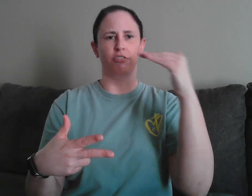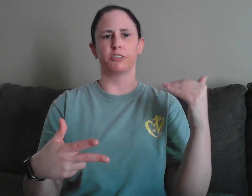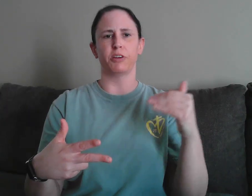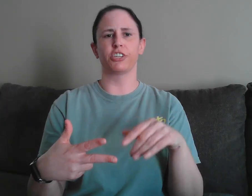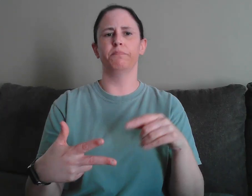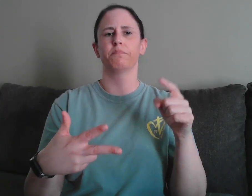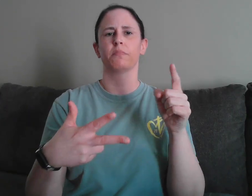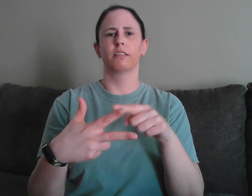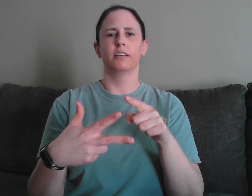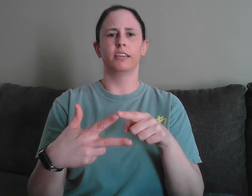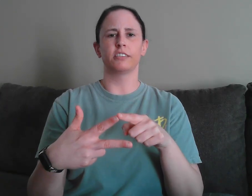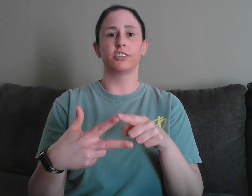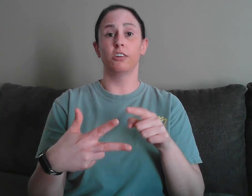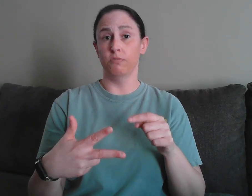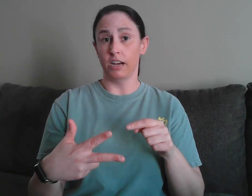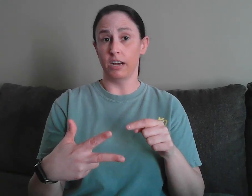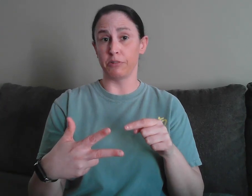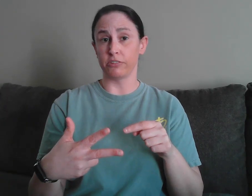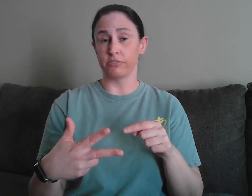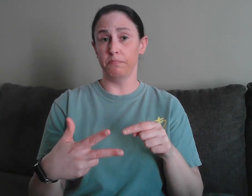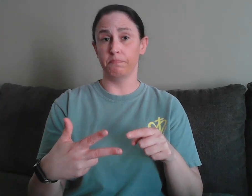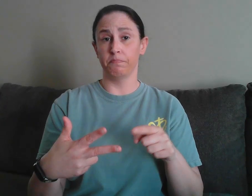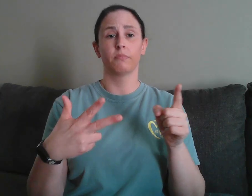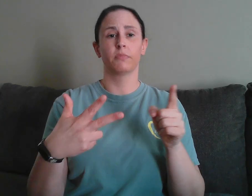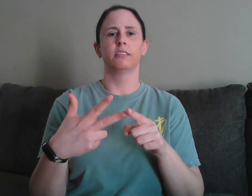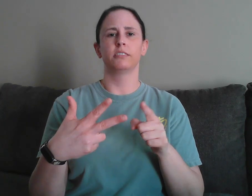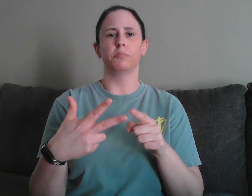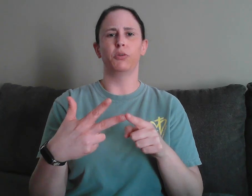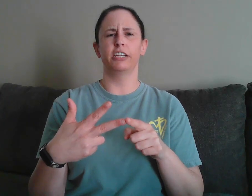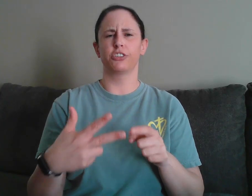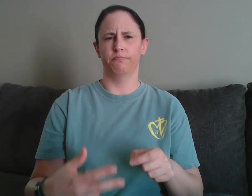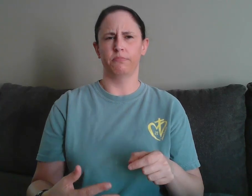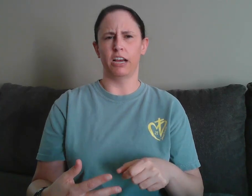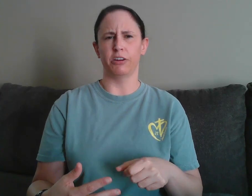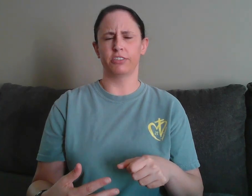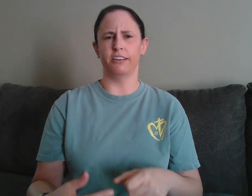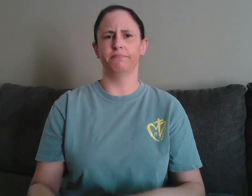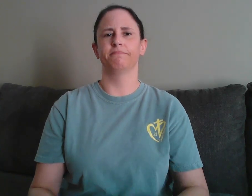expression, yes, no, eyebrows up, WH, eyebrows down.